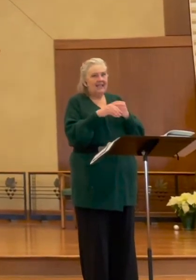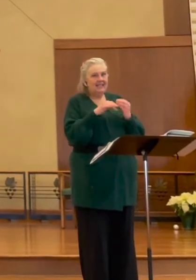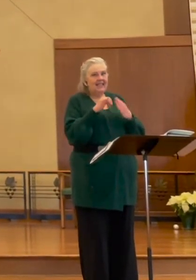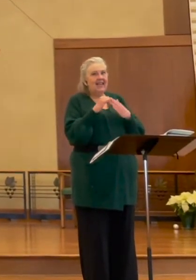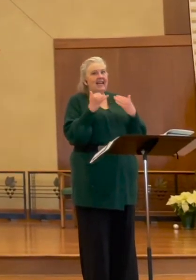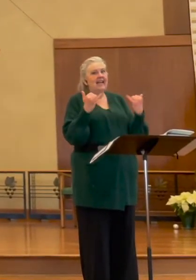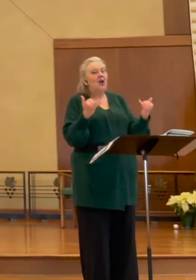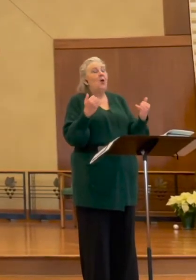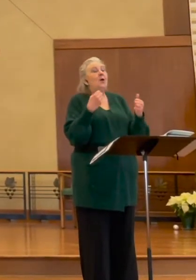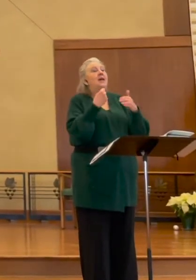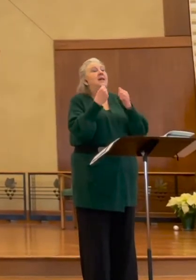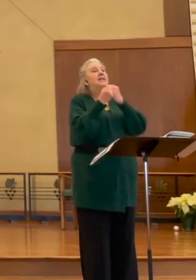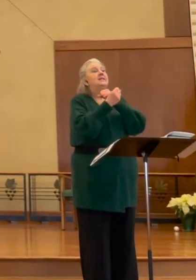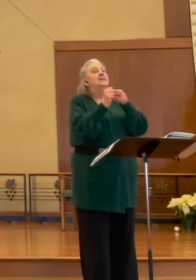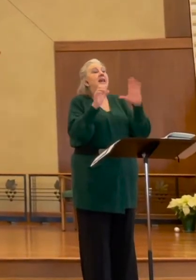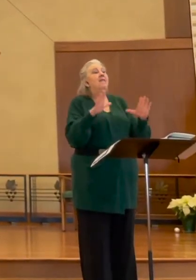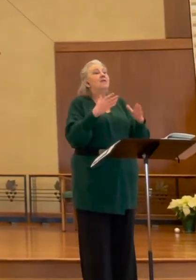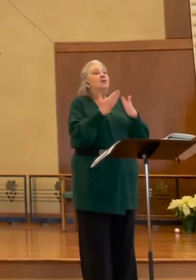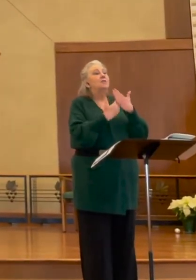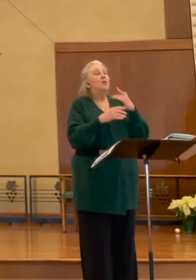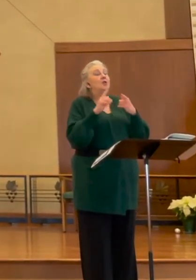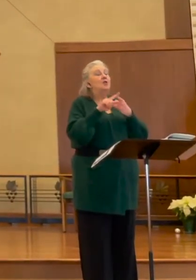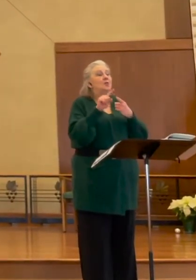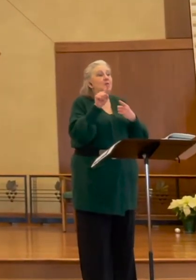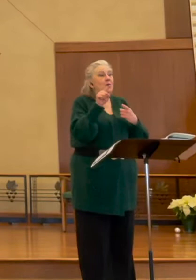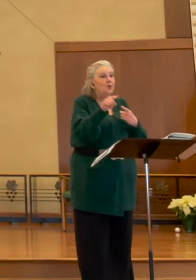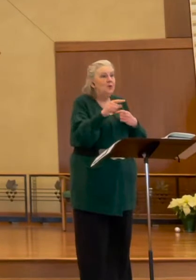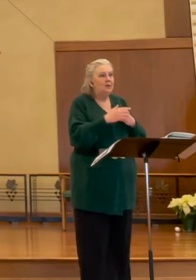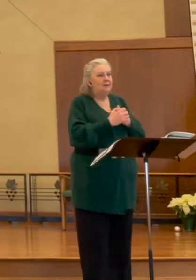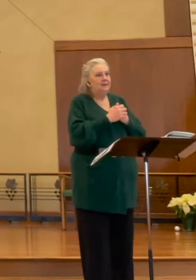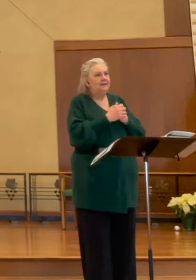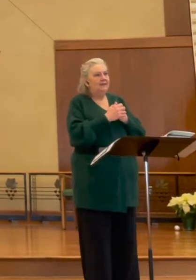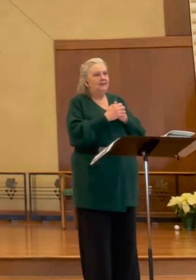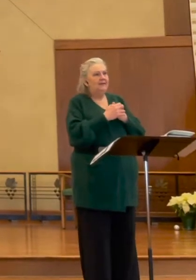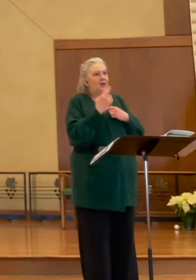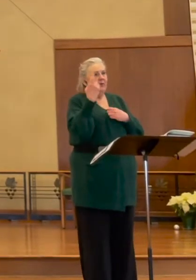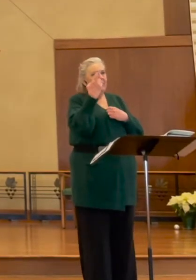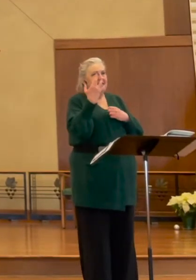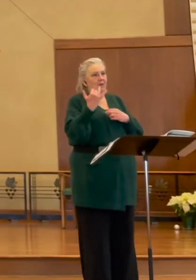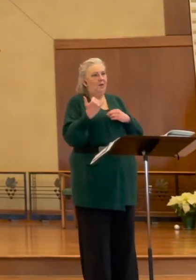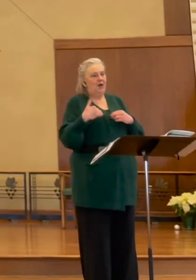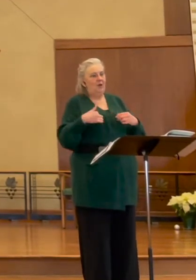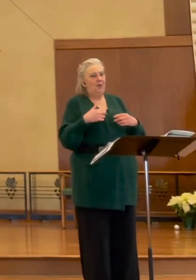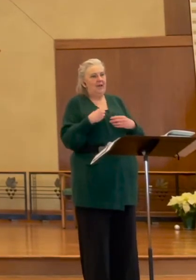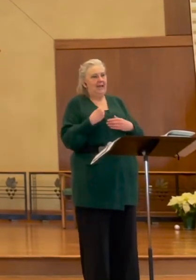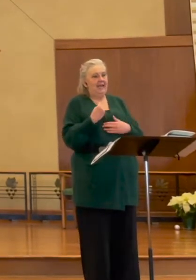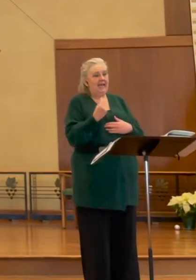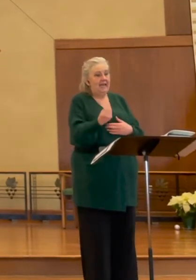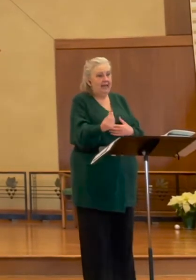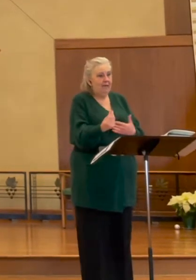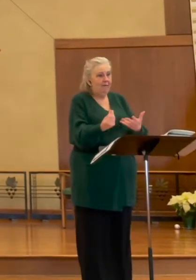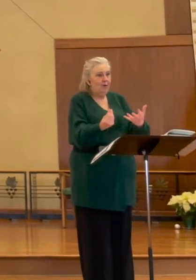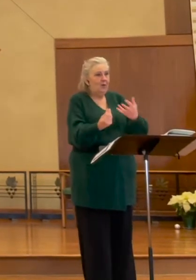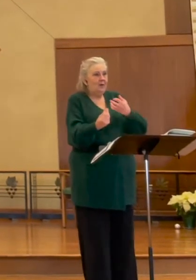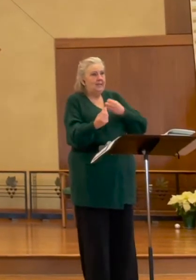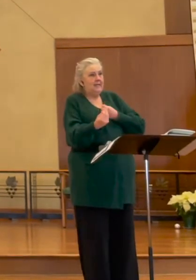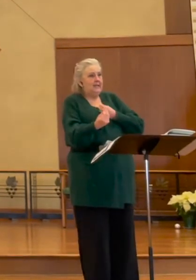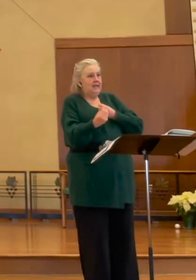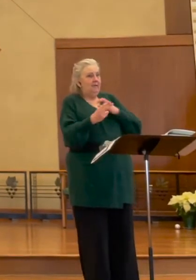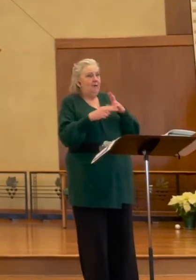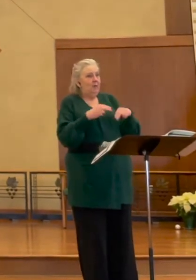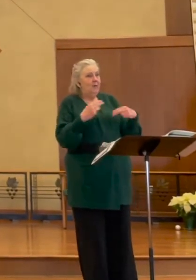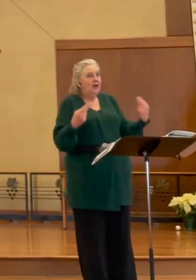now: a Savior is born to you. For this is why we give and receive presents at all at Christmas,